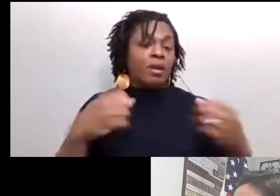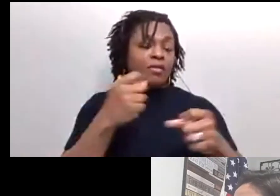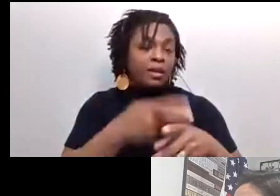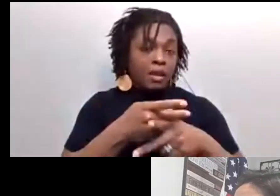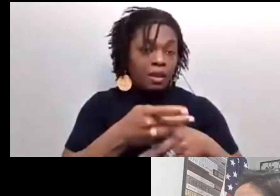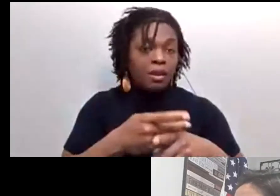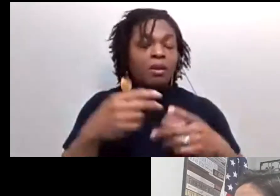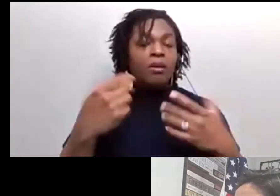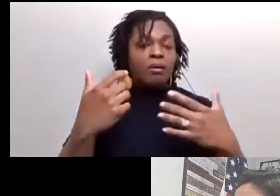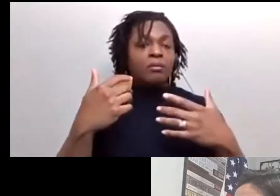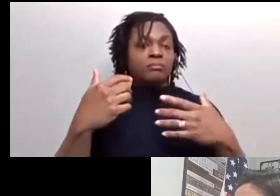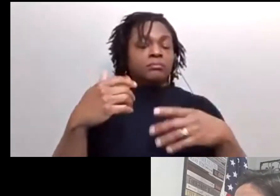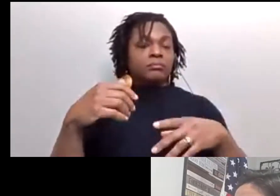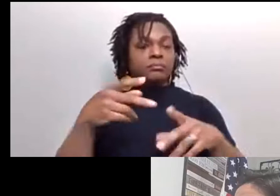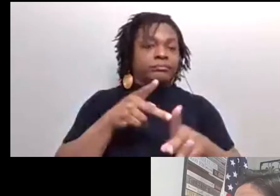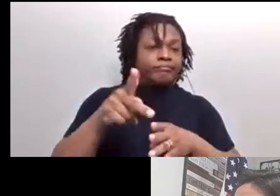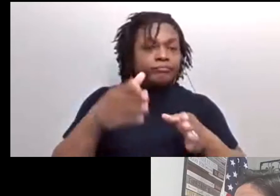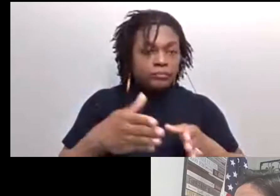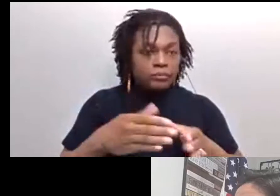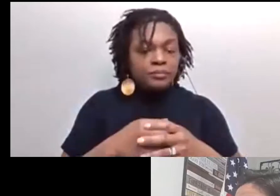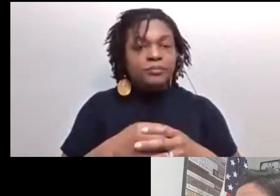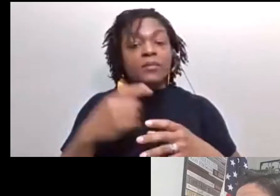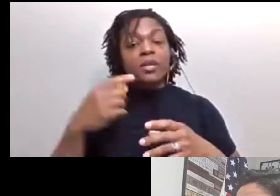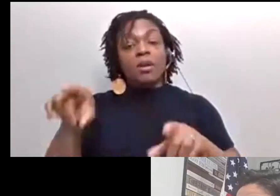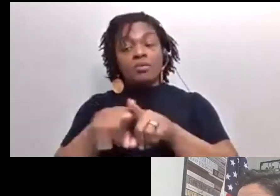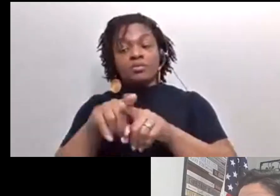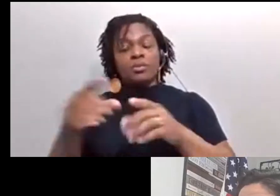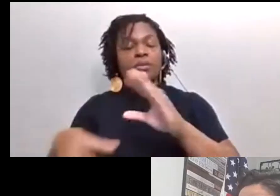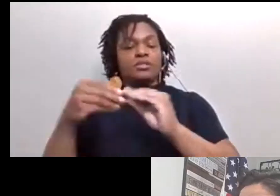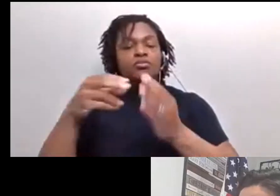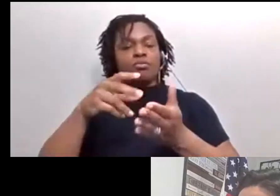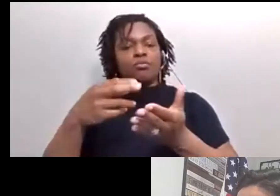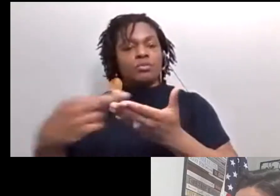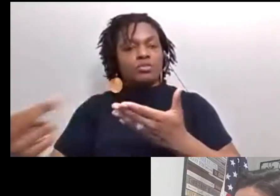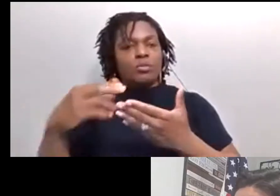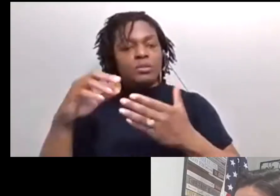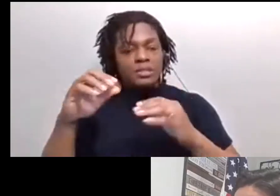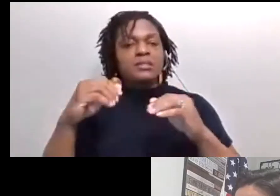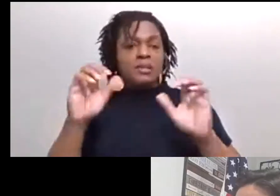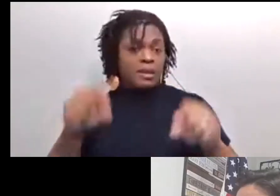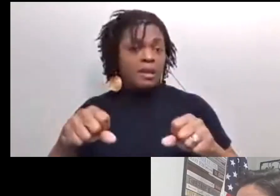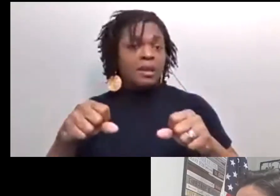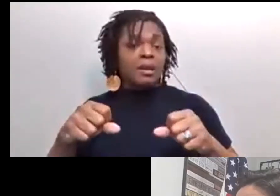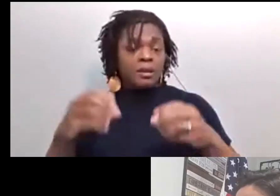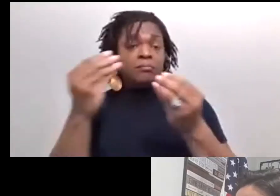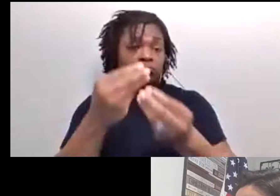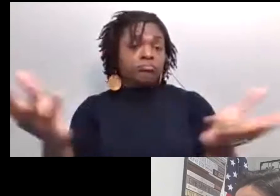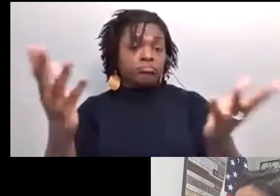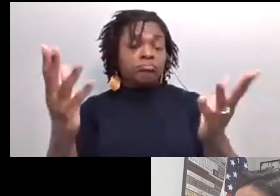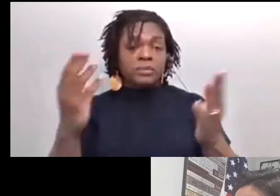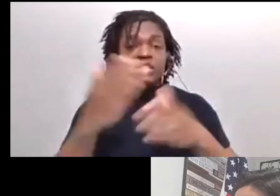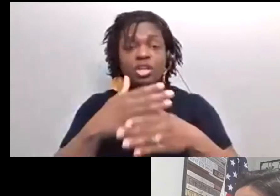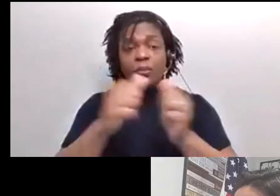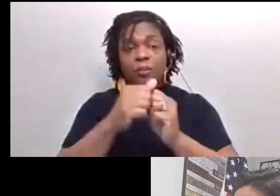She also sent some additional resources for behavioral health for the public, which we can share with you guys. And